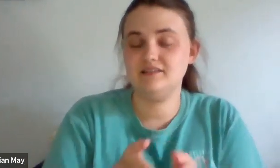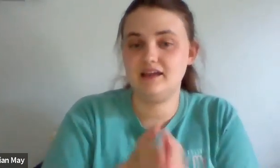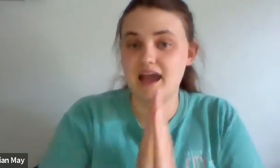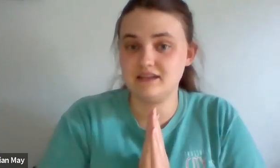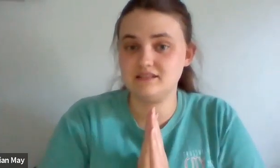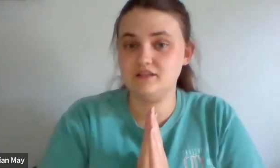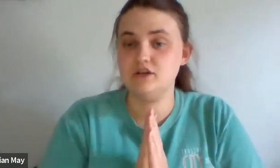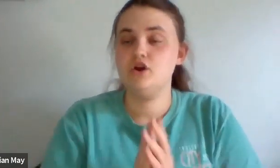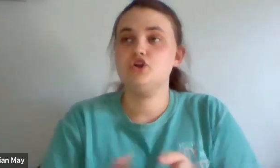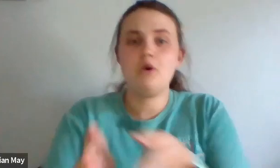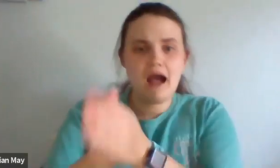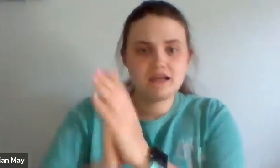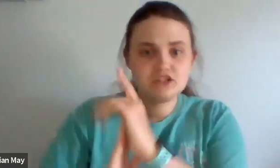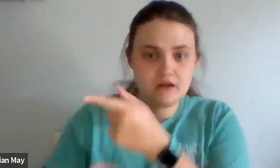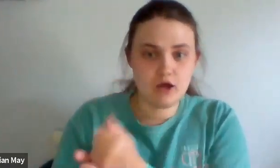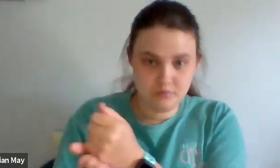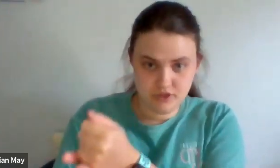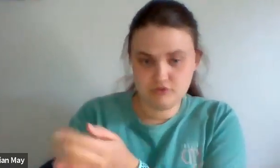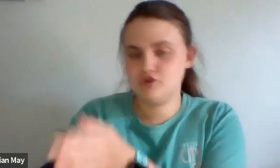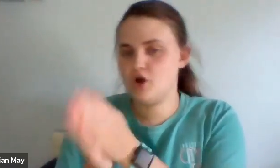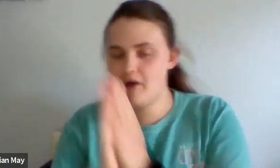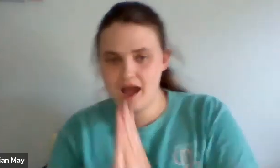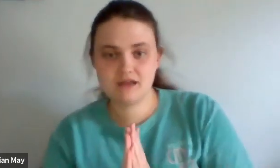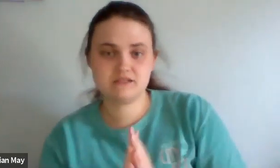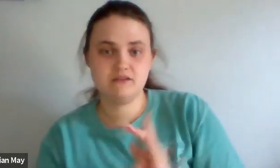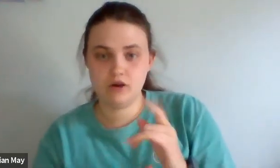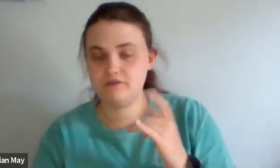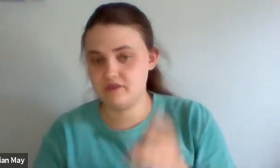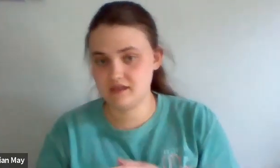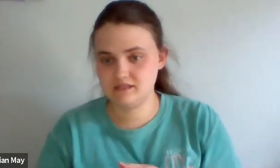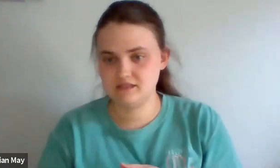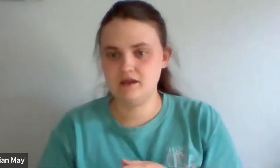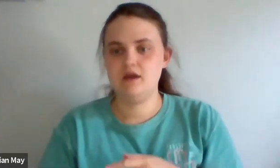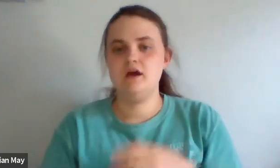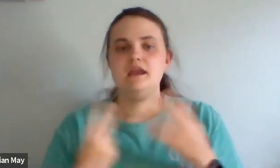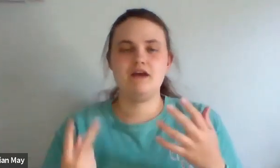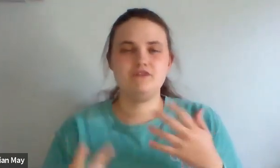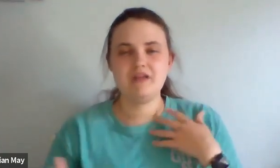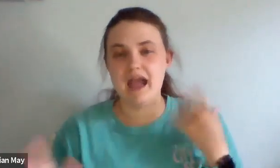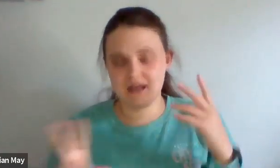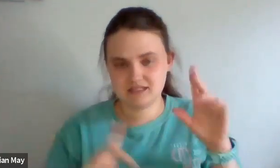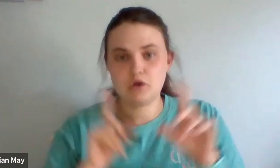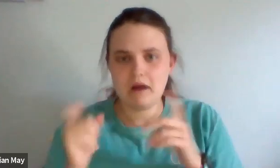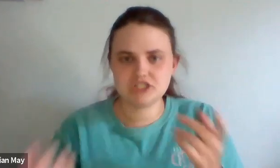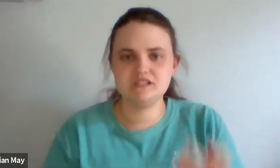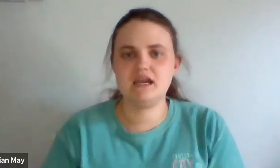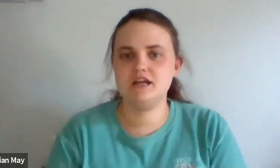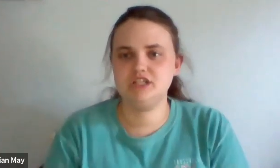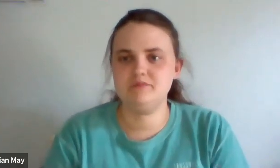like ask. Go ask her to help you. Go ask her for this. Now, if you're like asking questions, like actually I'm